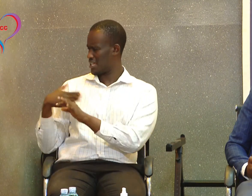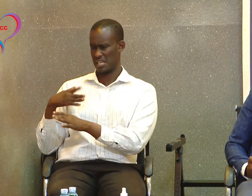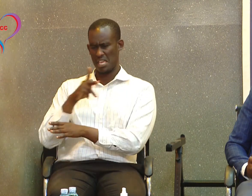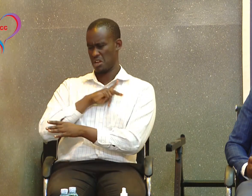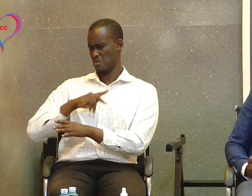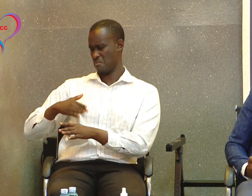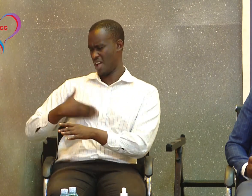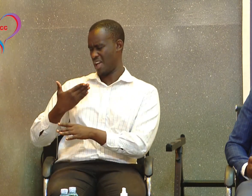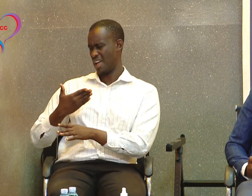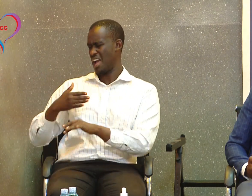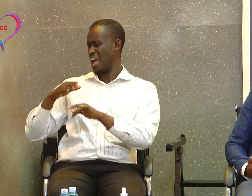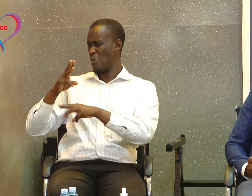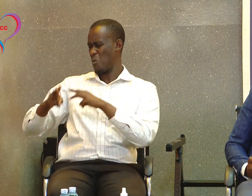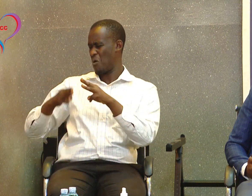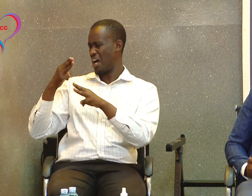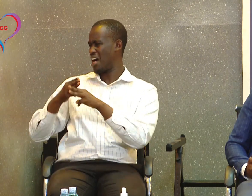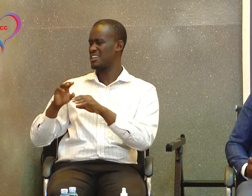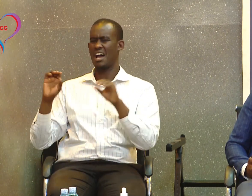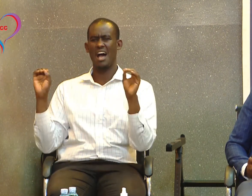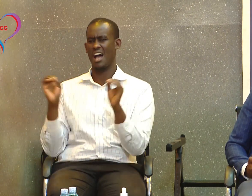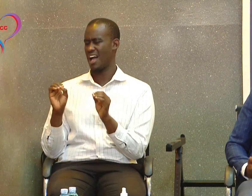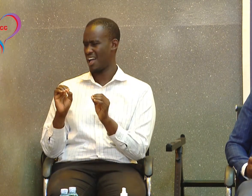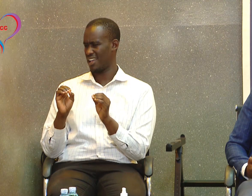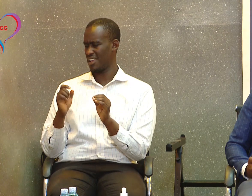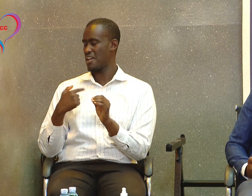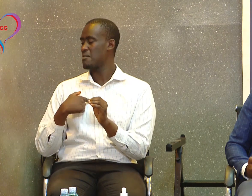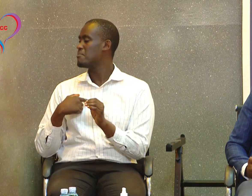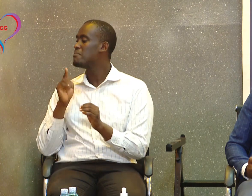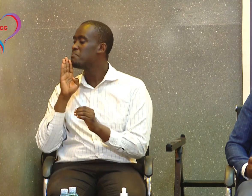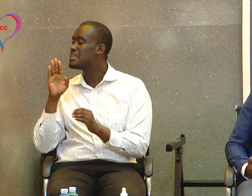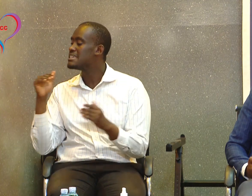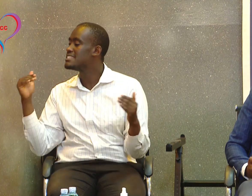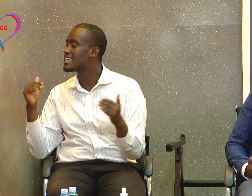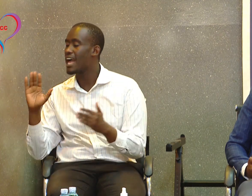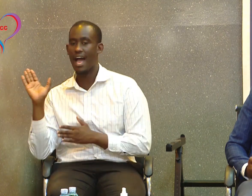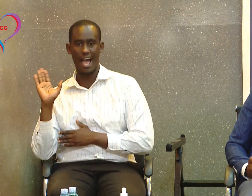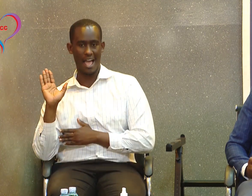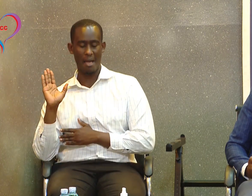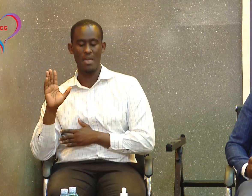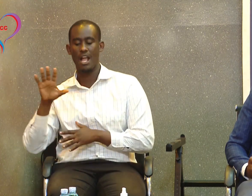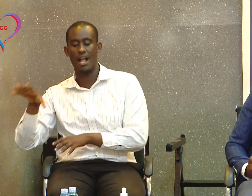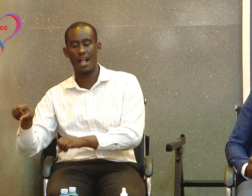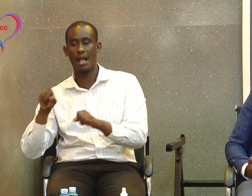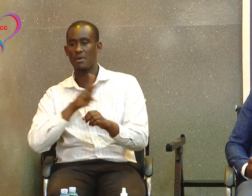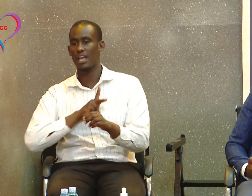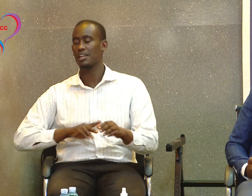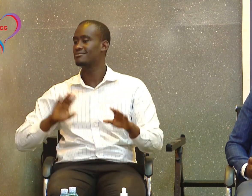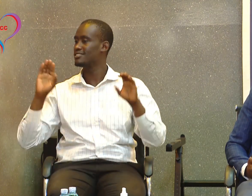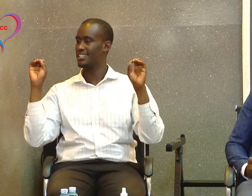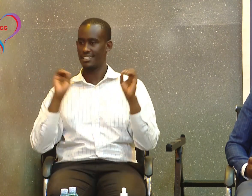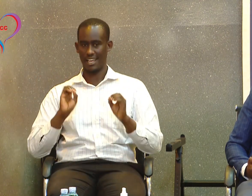nti obwakabaka bwange si bwa nsi muno. So don't be scared, I'm not here to take your kingdom. Kakati totya kuba siri wano kutwala bwakabaka